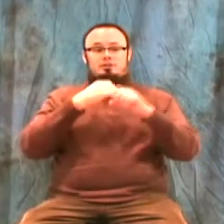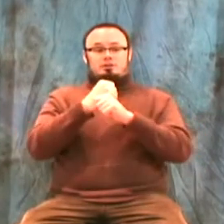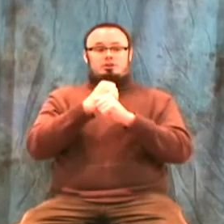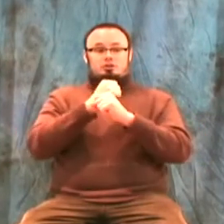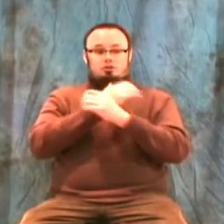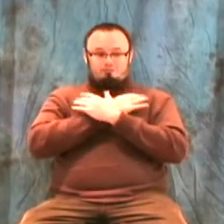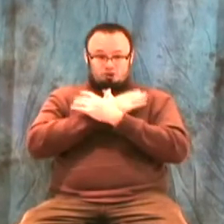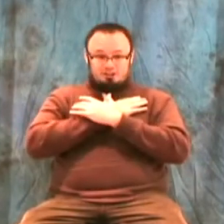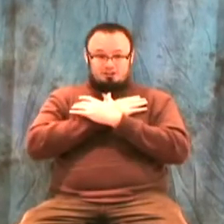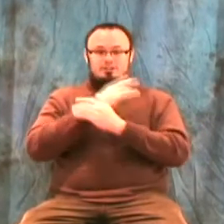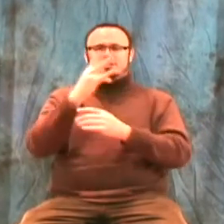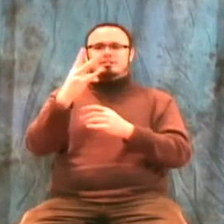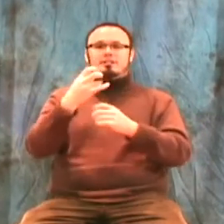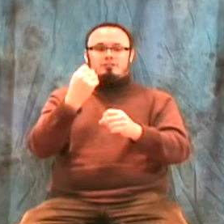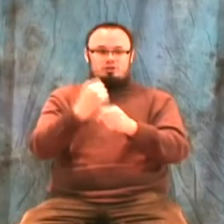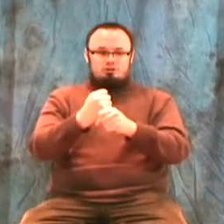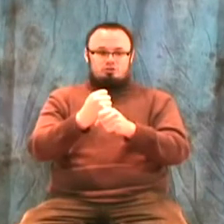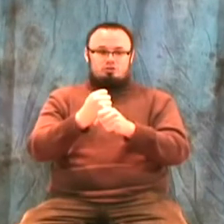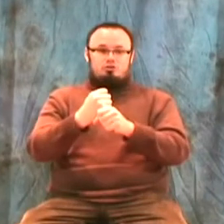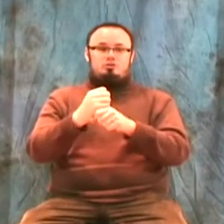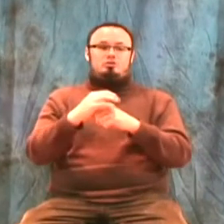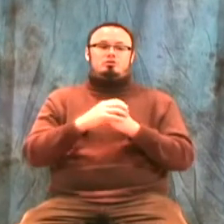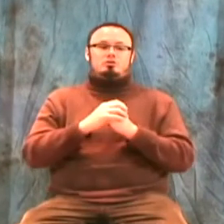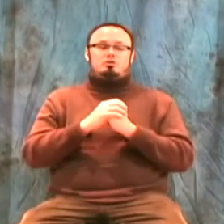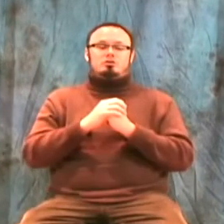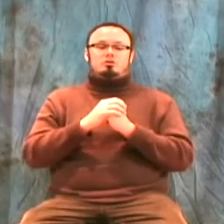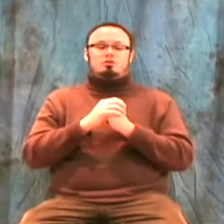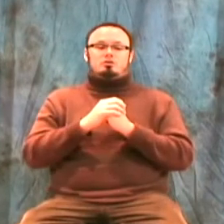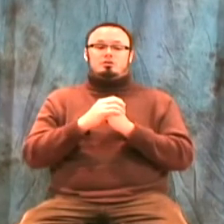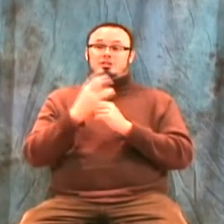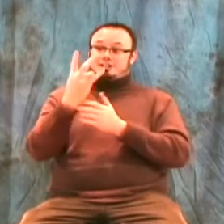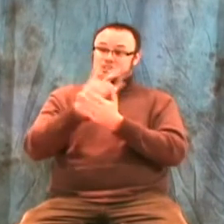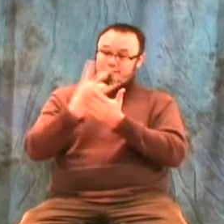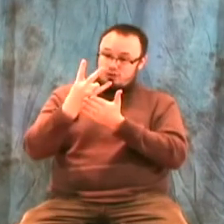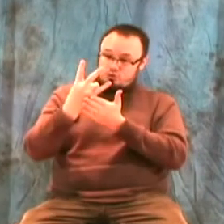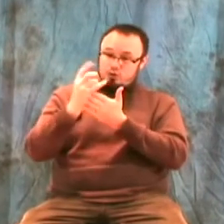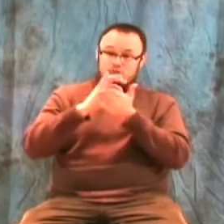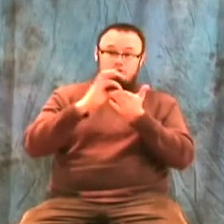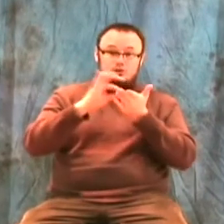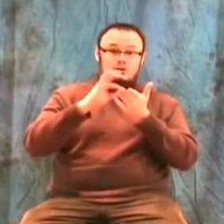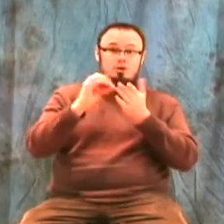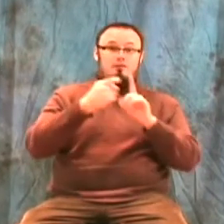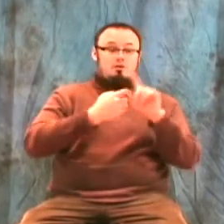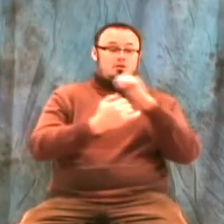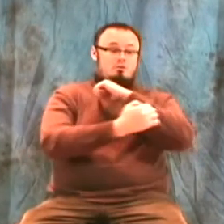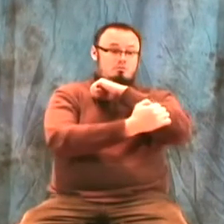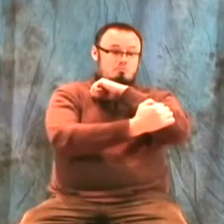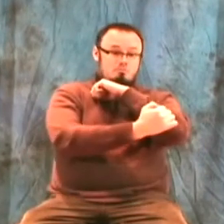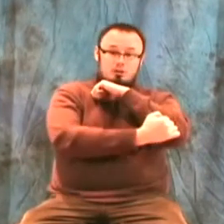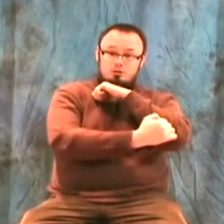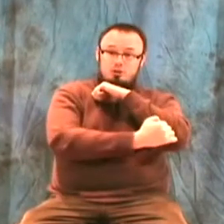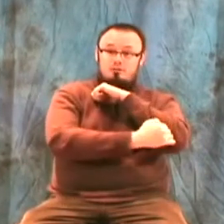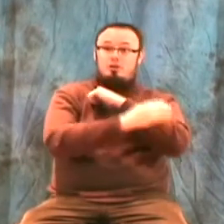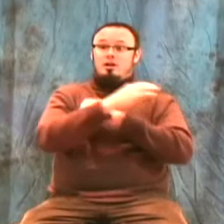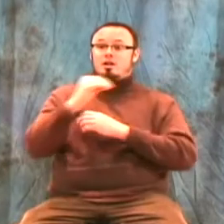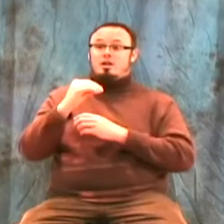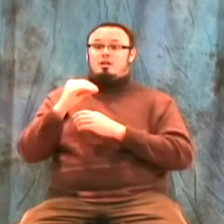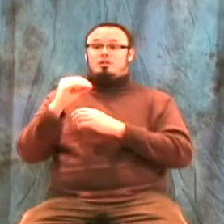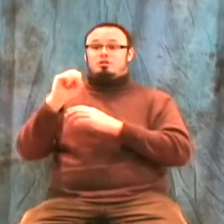7 years. 7 weeks are counted between Passover and Shavuot. The list goes on,